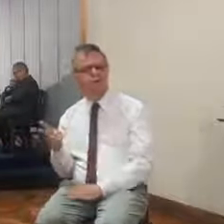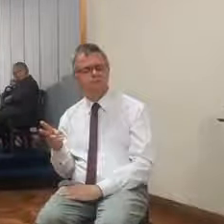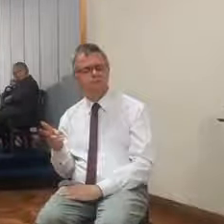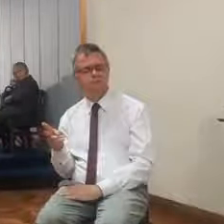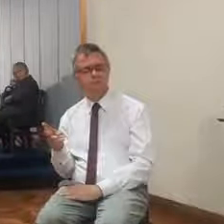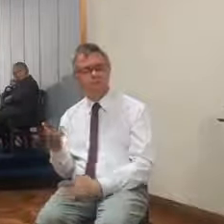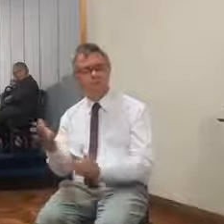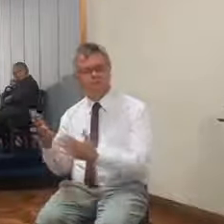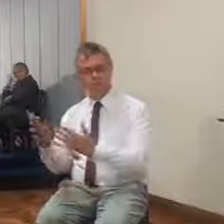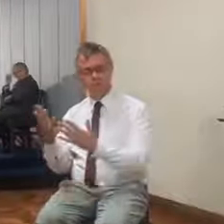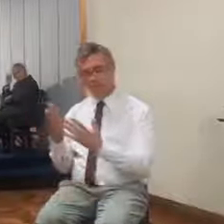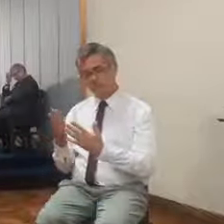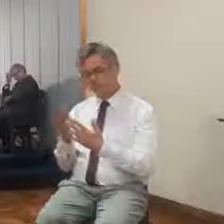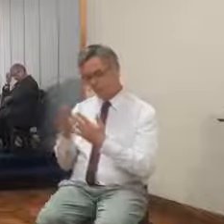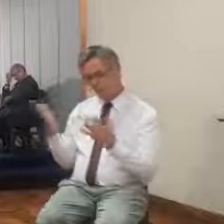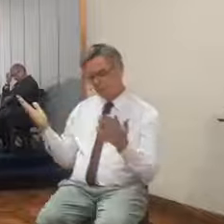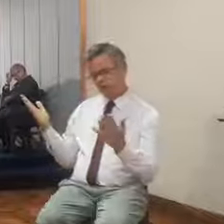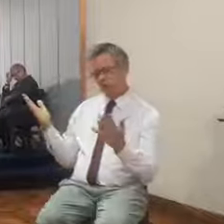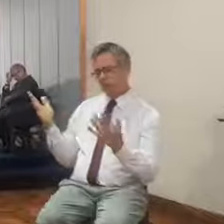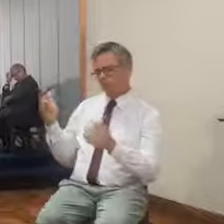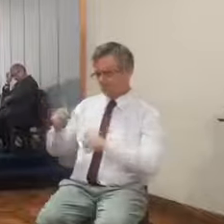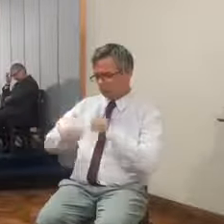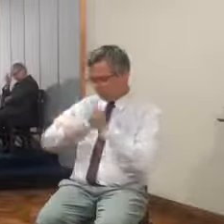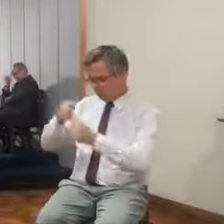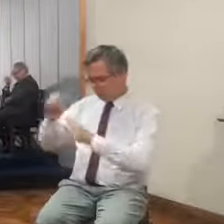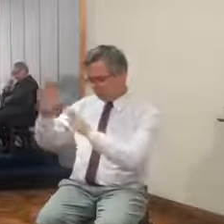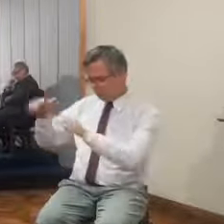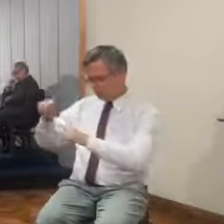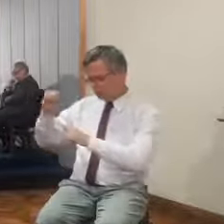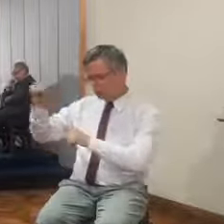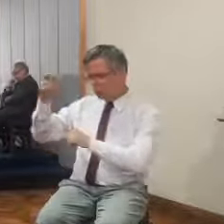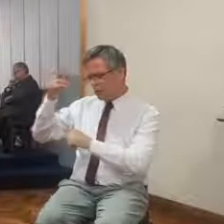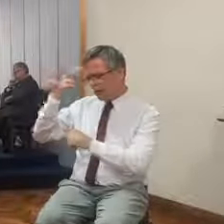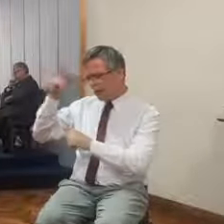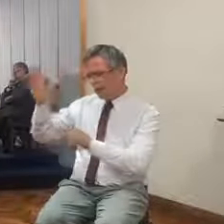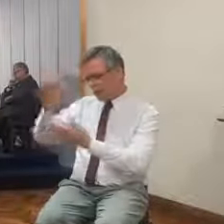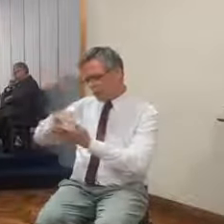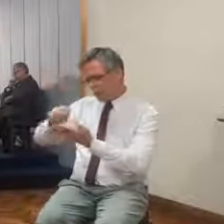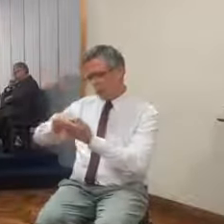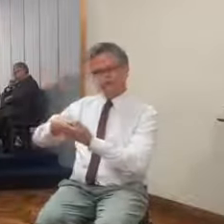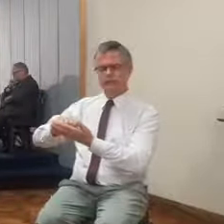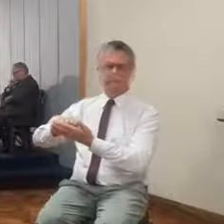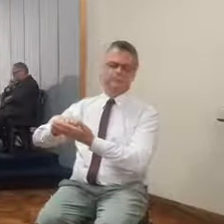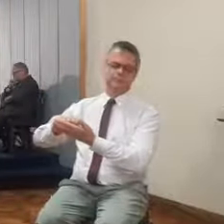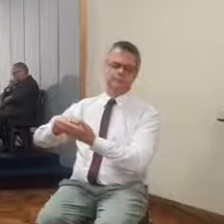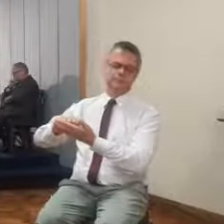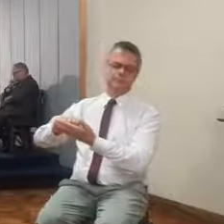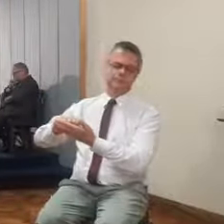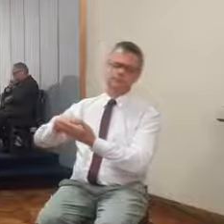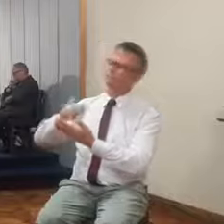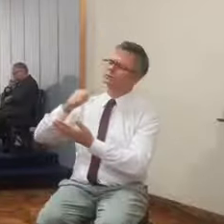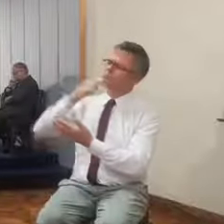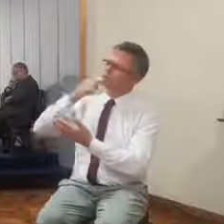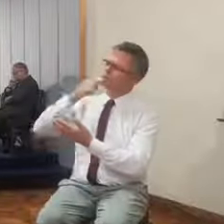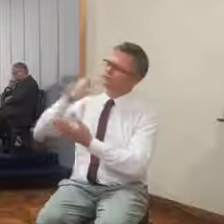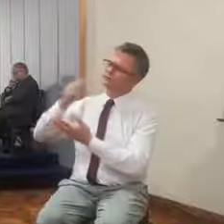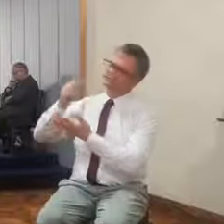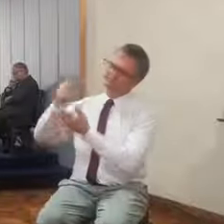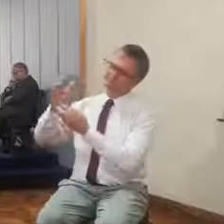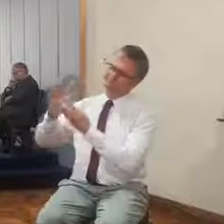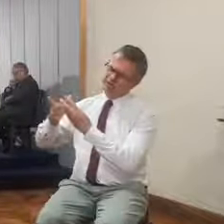worship, to praise and bless thy holy name. O our gracious God, we thank thee